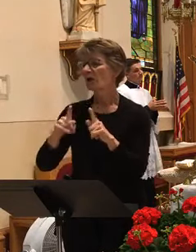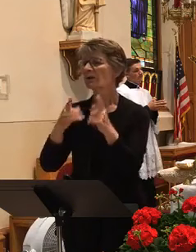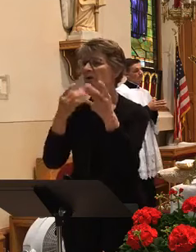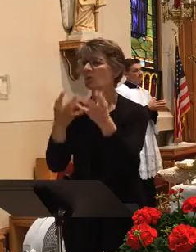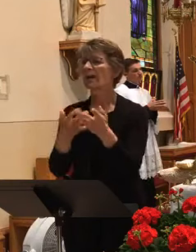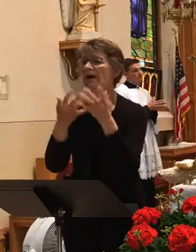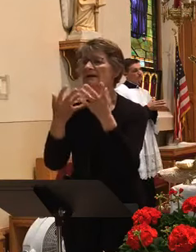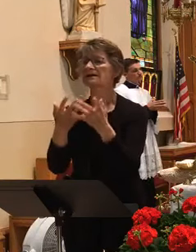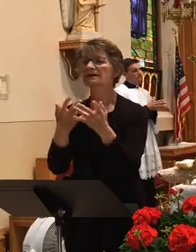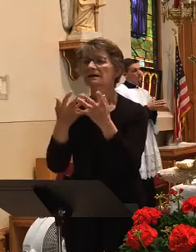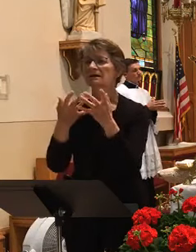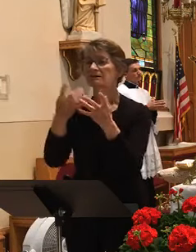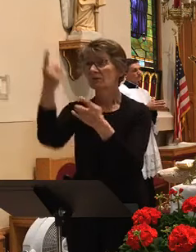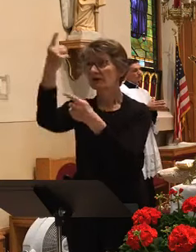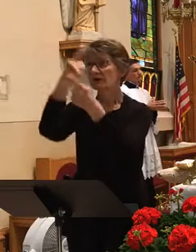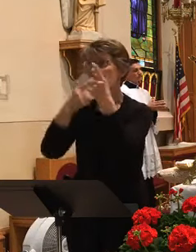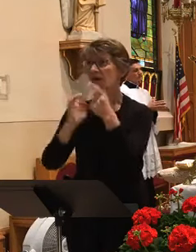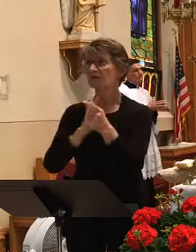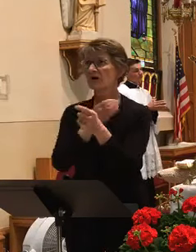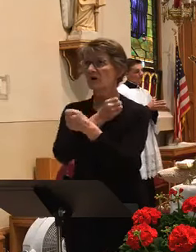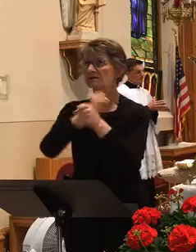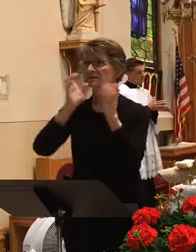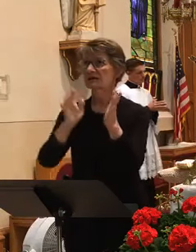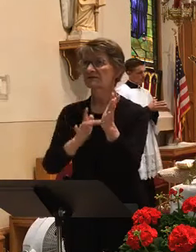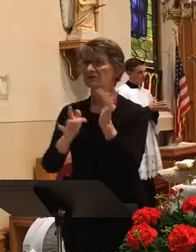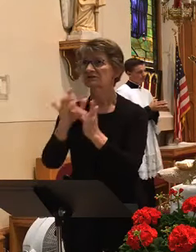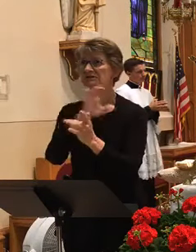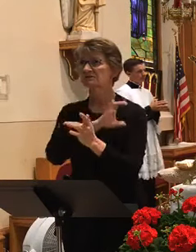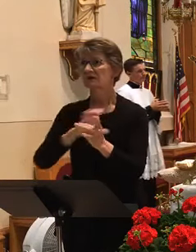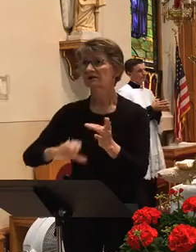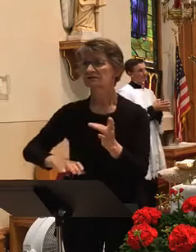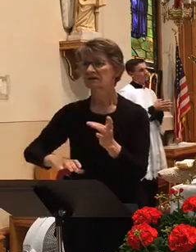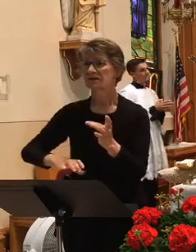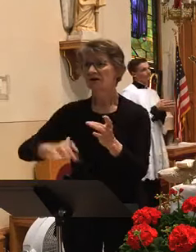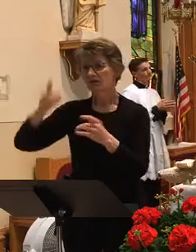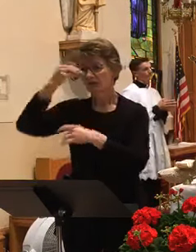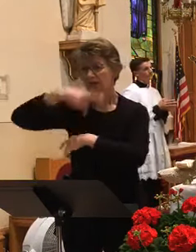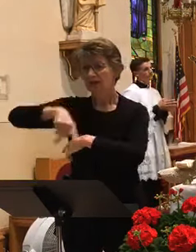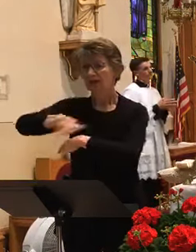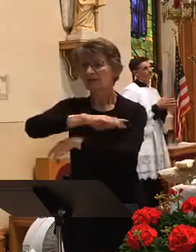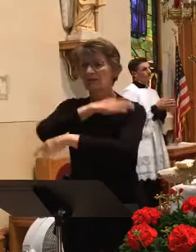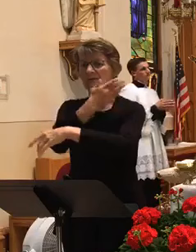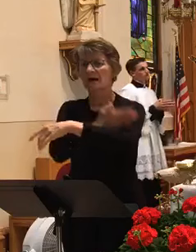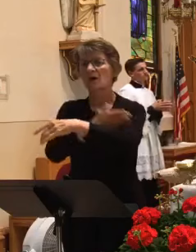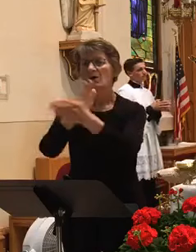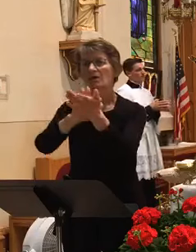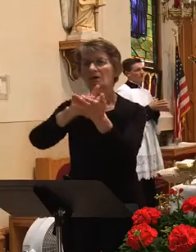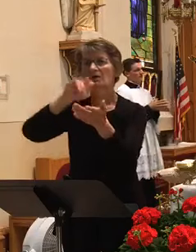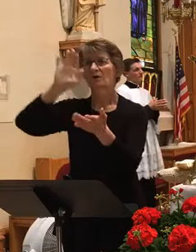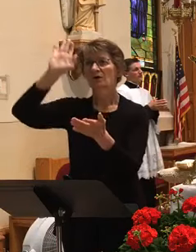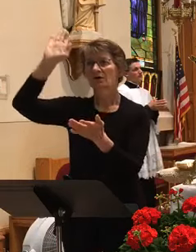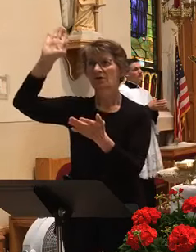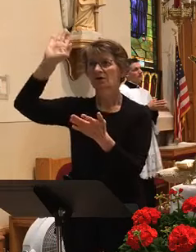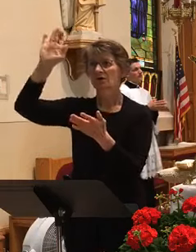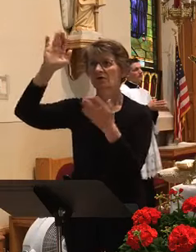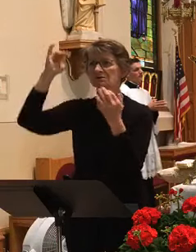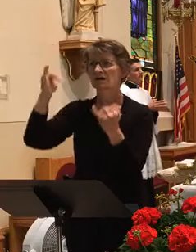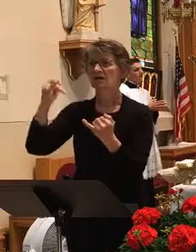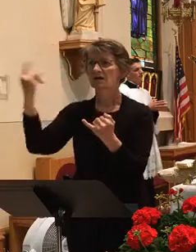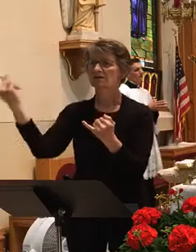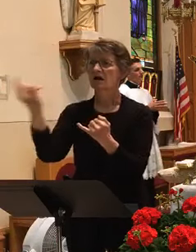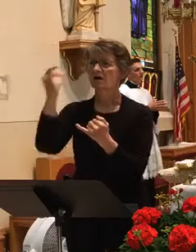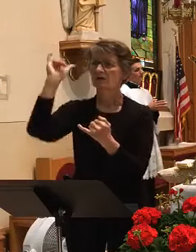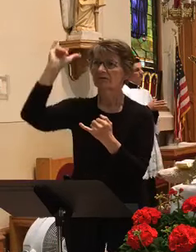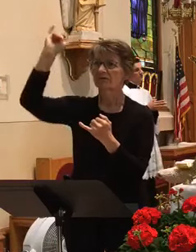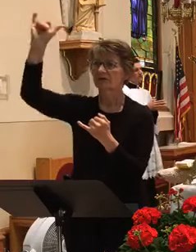the blessed hope in the coming of our Savior, Jesus Christ. For the kingdom and the power and the glory are